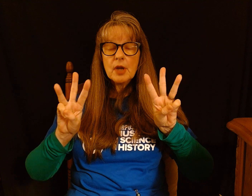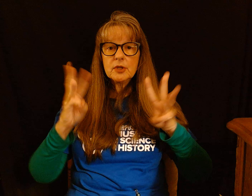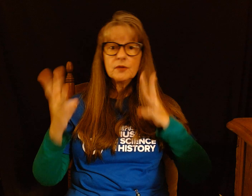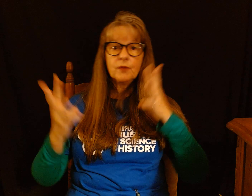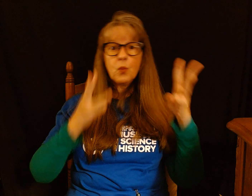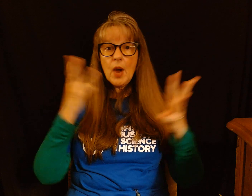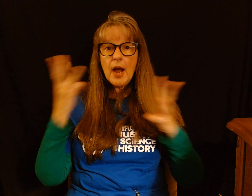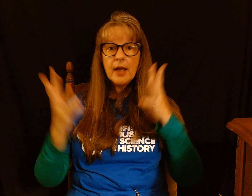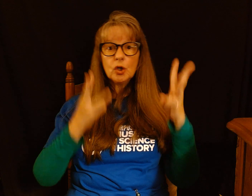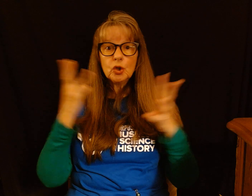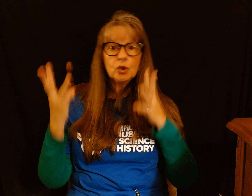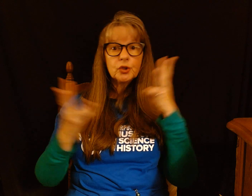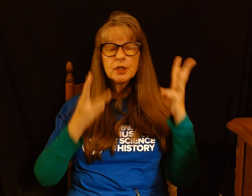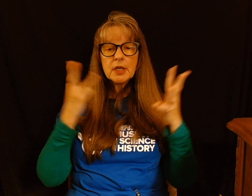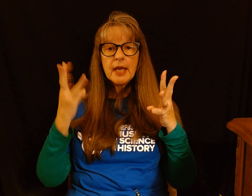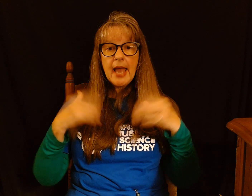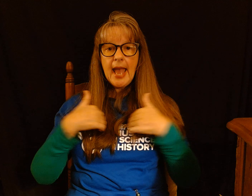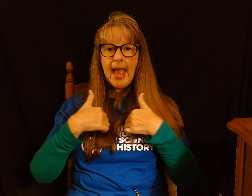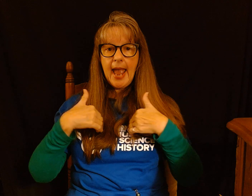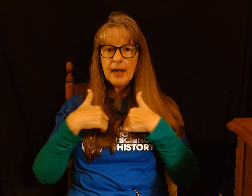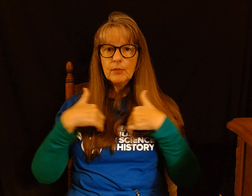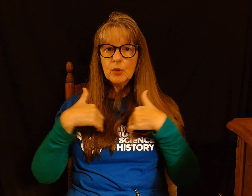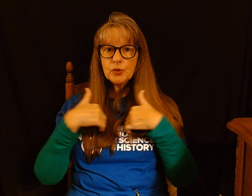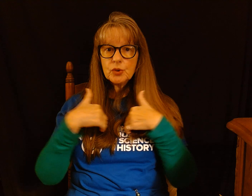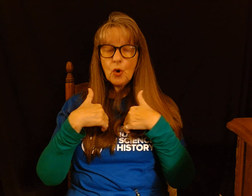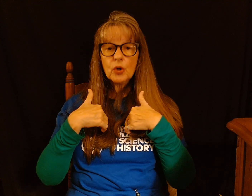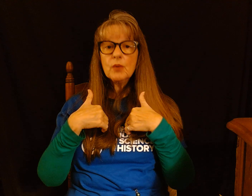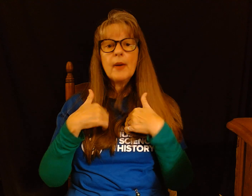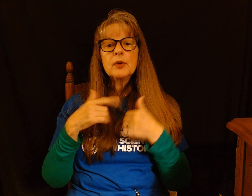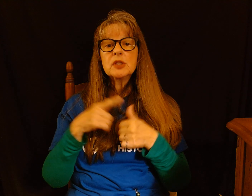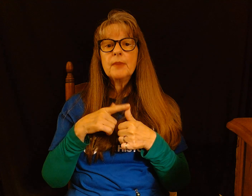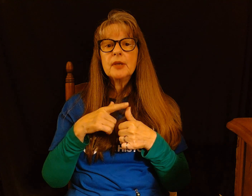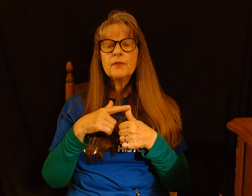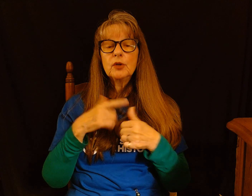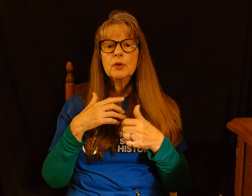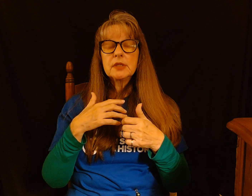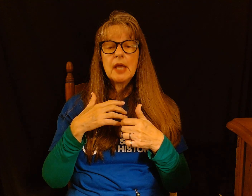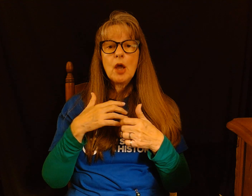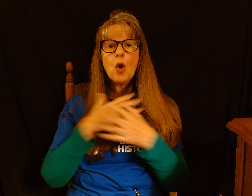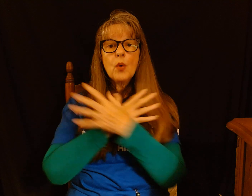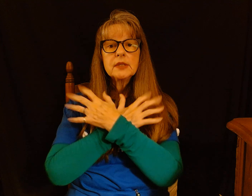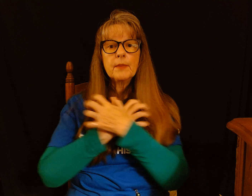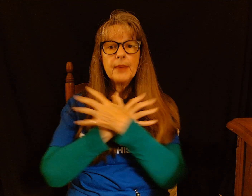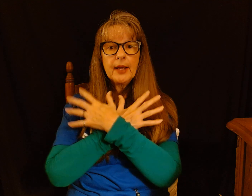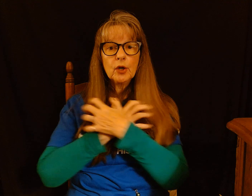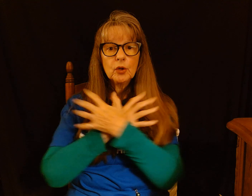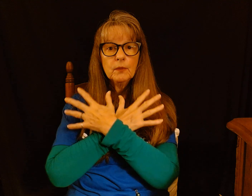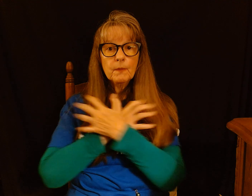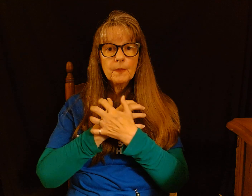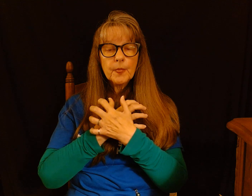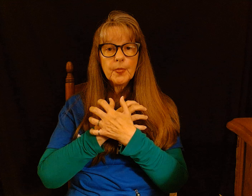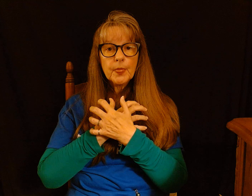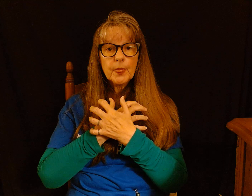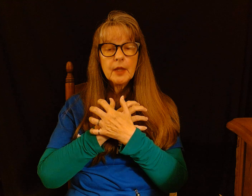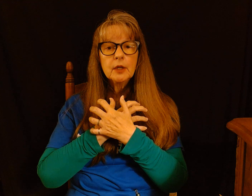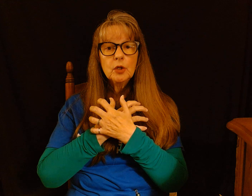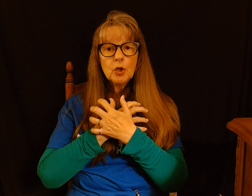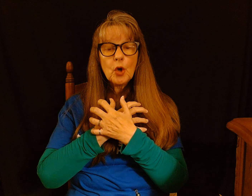for wild animals, or you might want to specify. You could say, oh, it's a bear, or